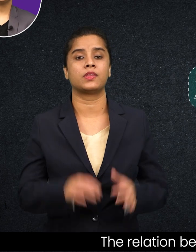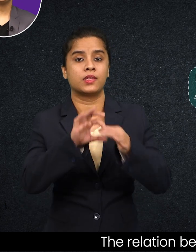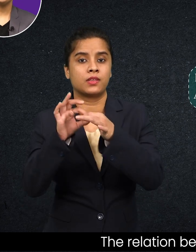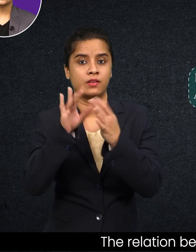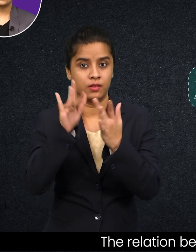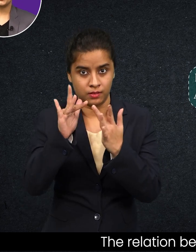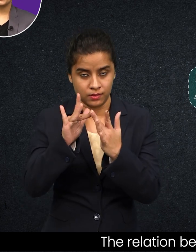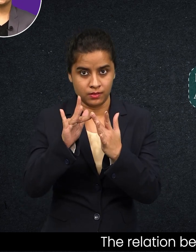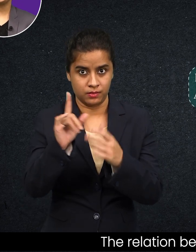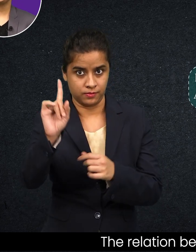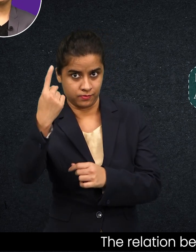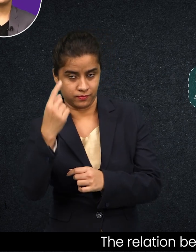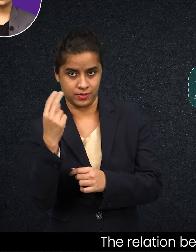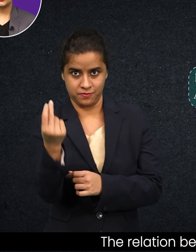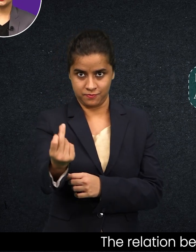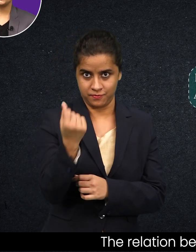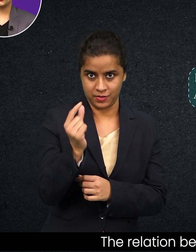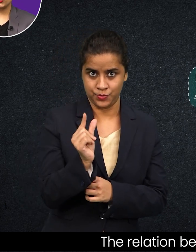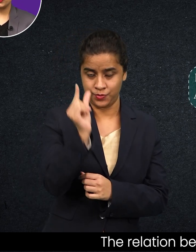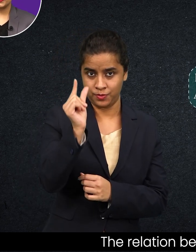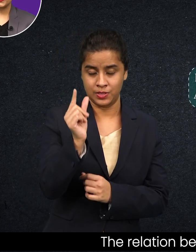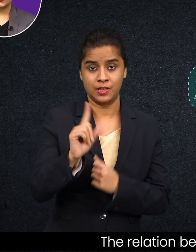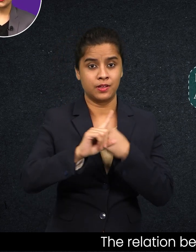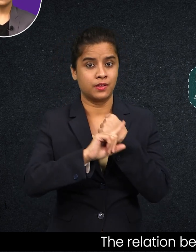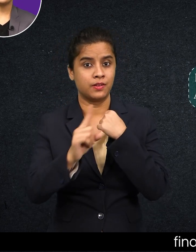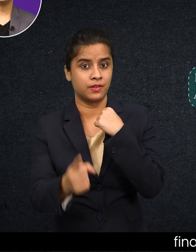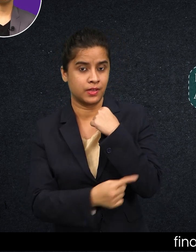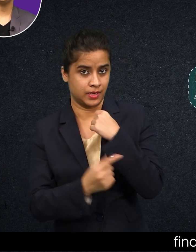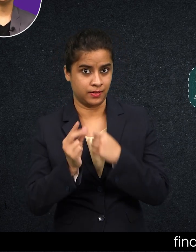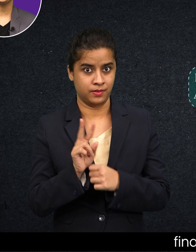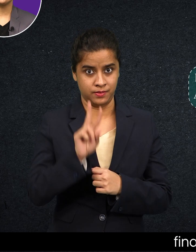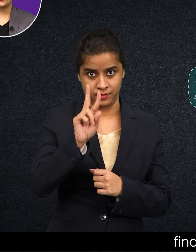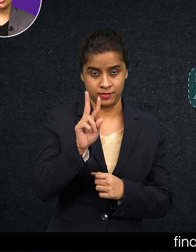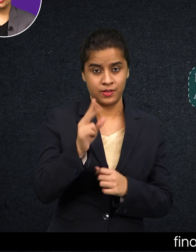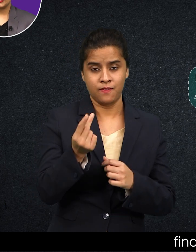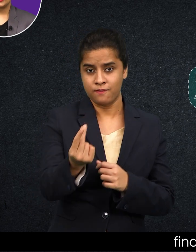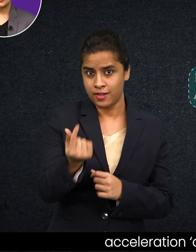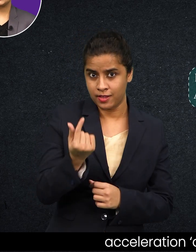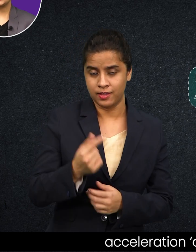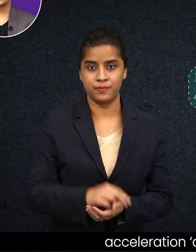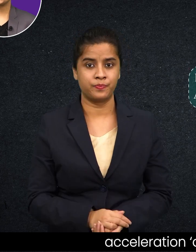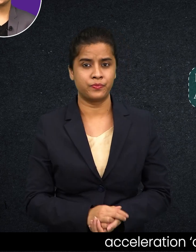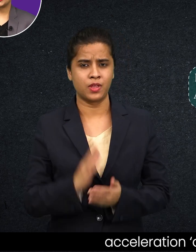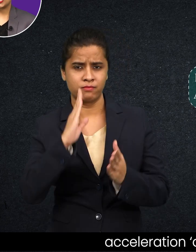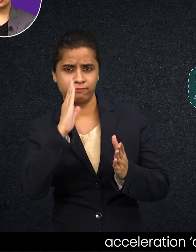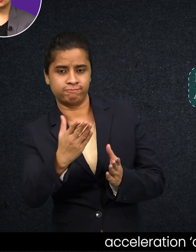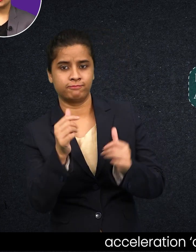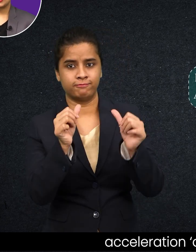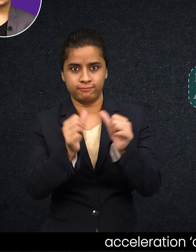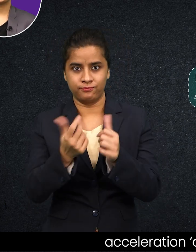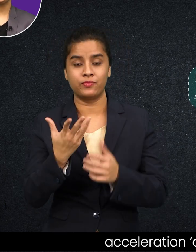The relation between initially velocity u, final velocity v, acceleration